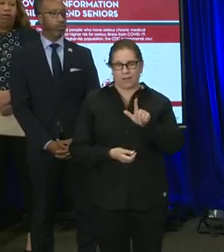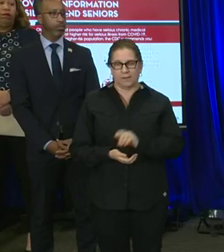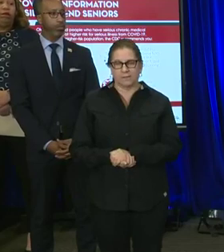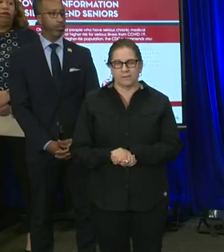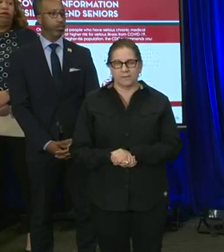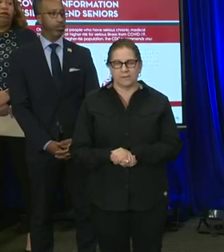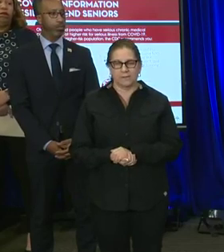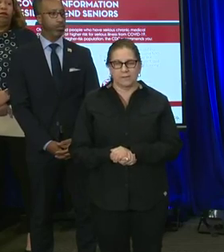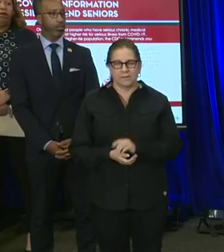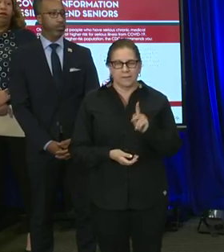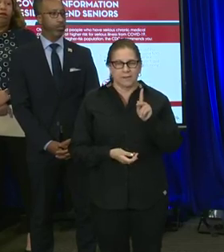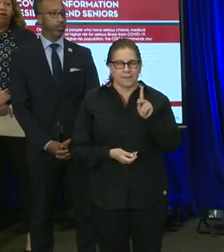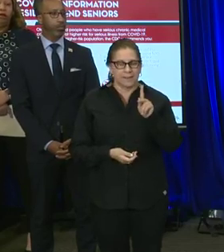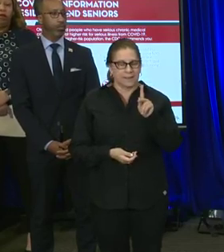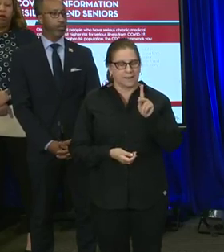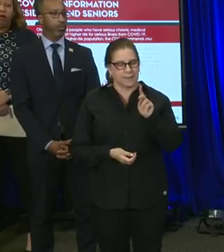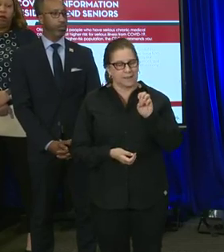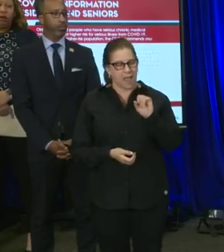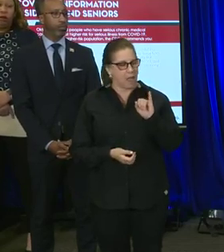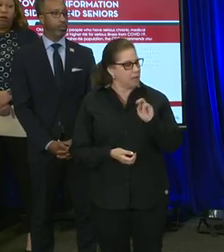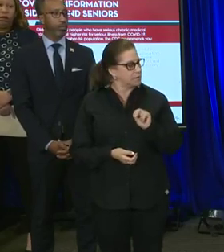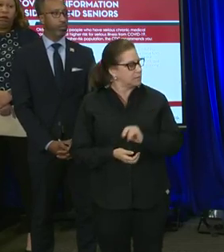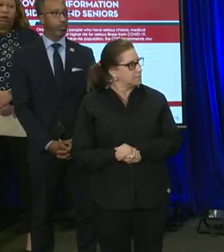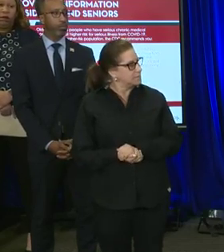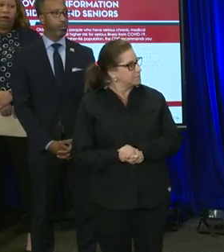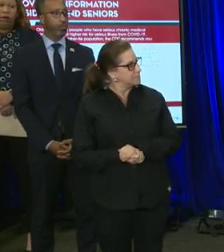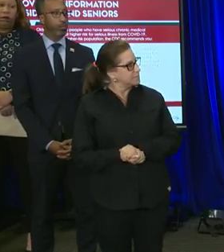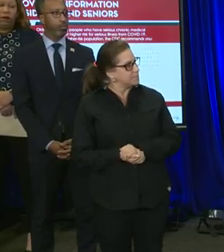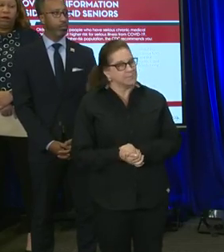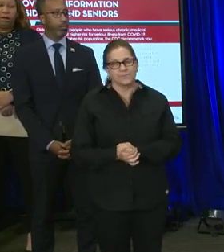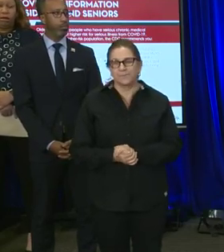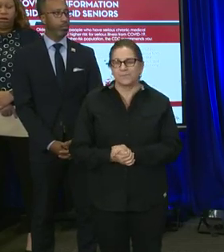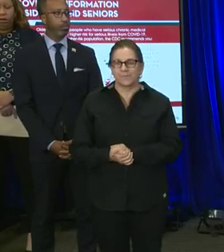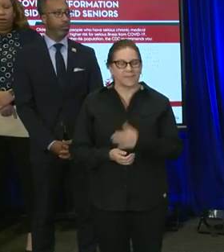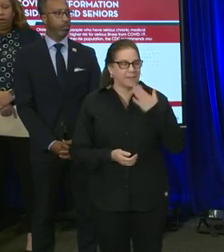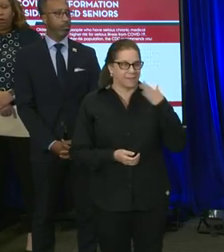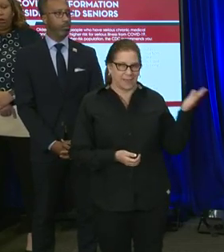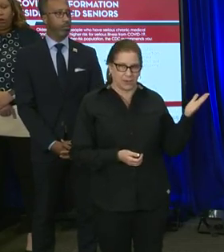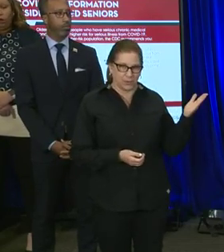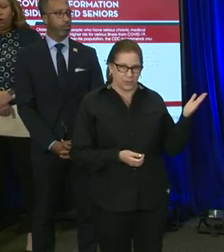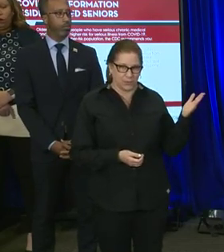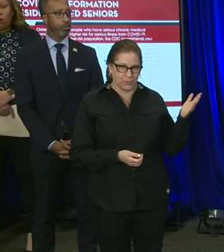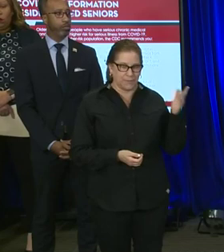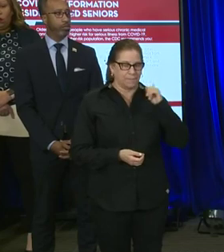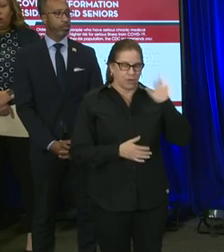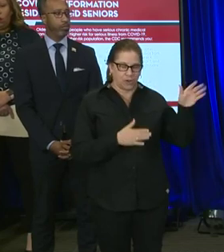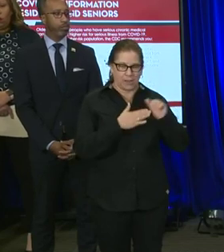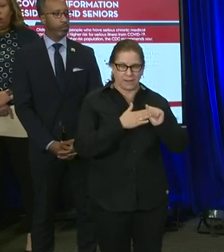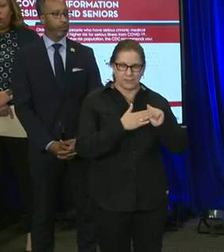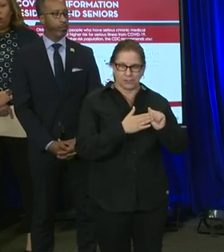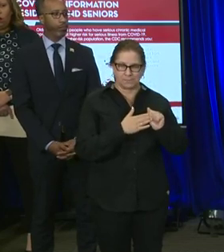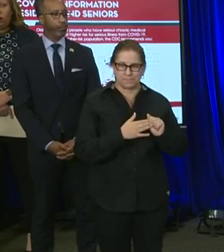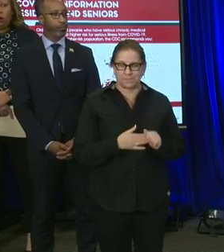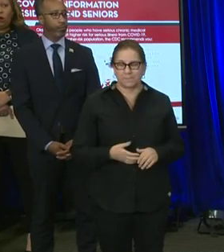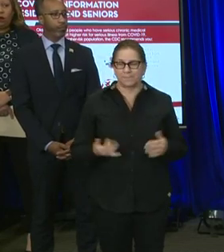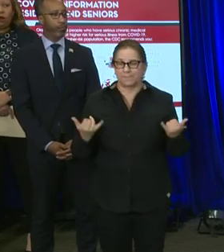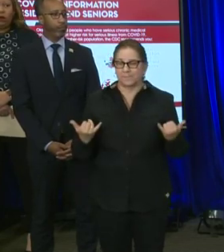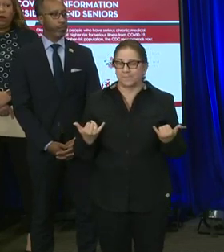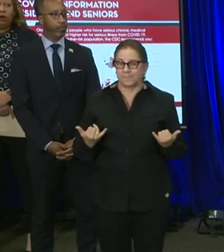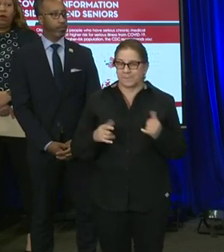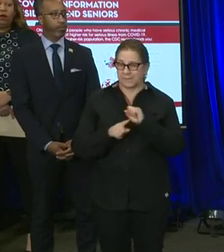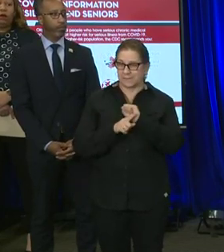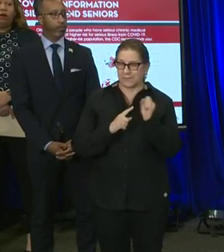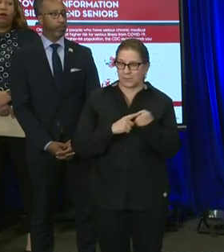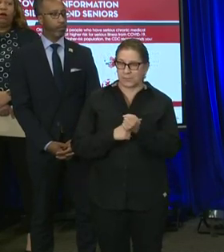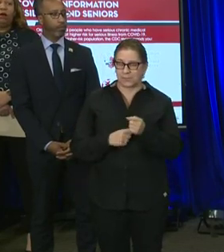Thank you, Dr. Nesbitt. Thank you, Mayor Bowser, for your leadership during this time. Throughout this evolving situation, Mayor Bowser and her administration have